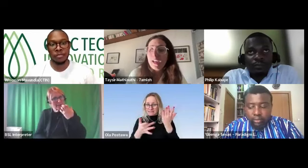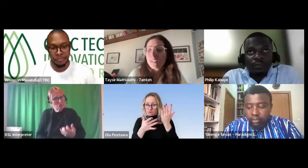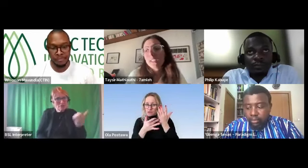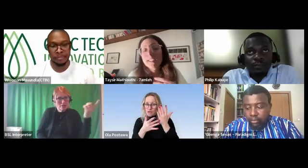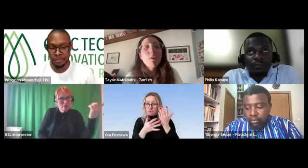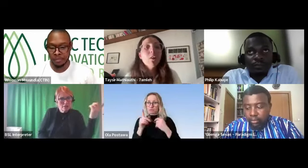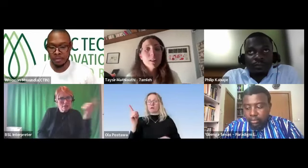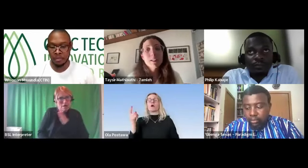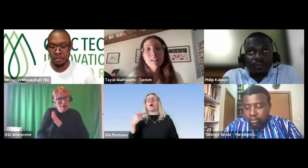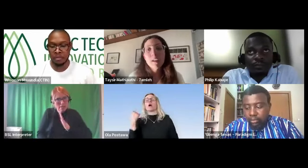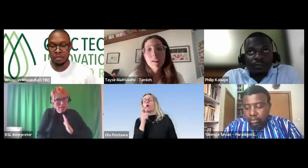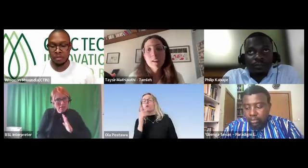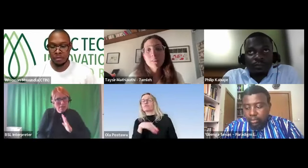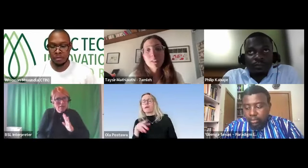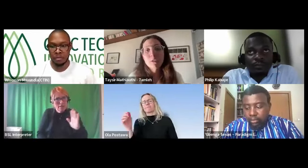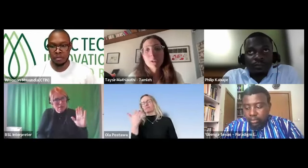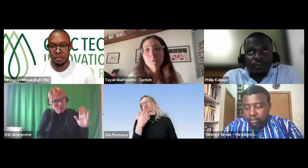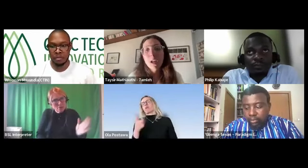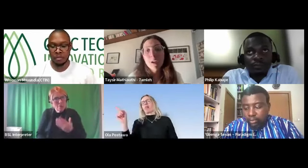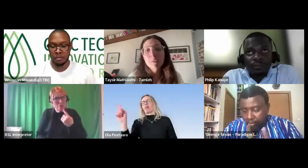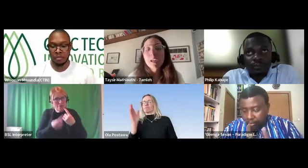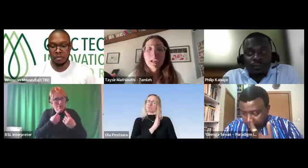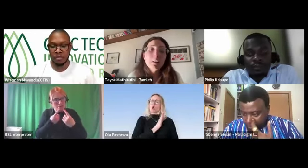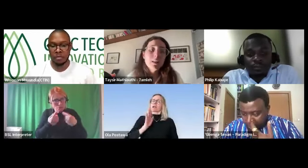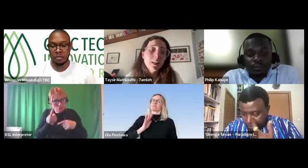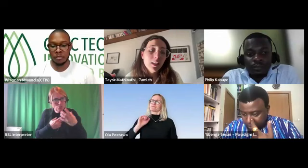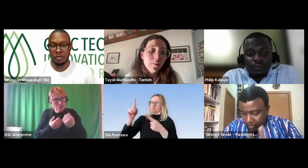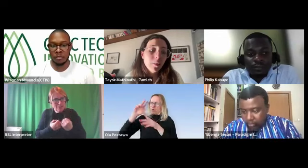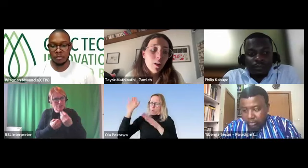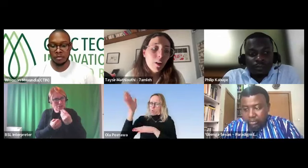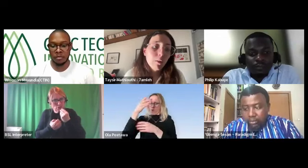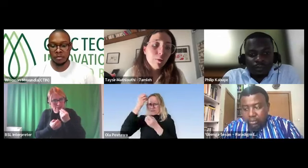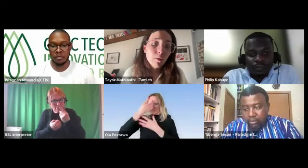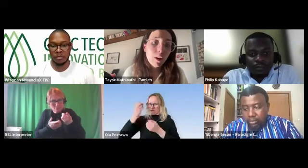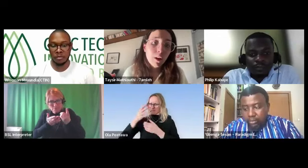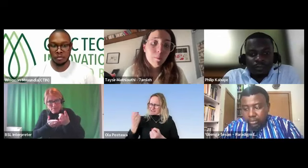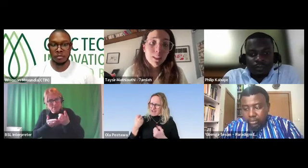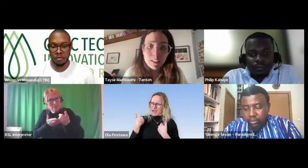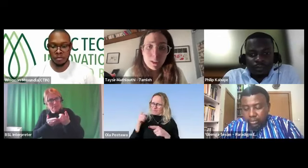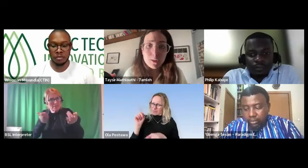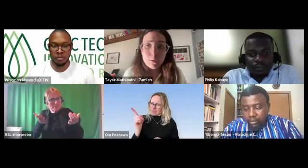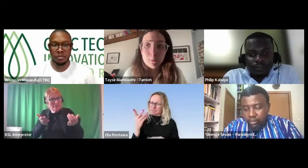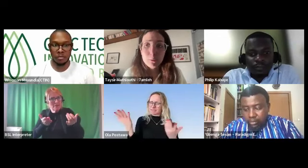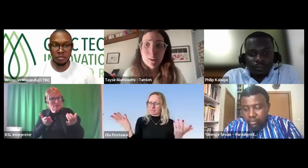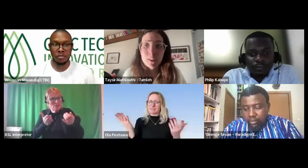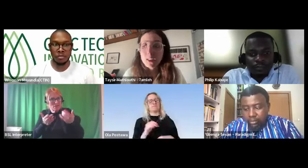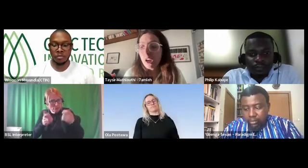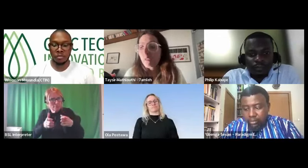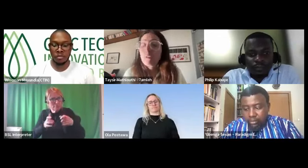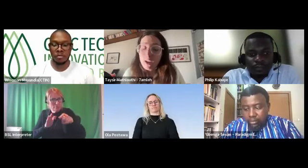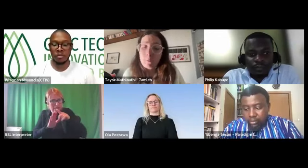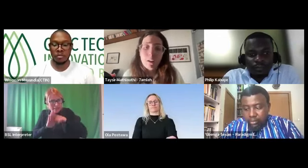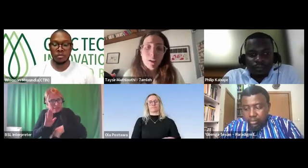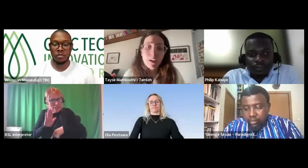army, and getting all this information we have and using it for litigation, court